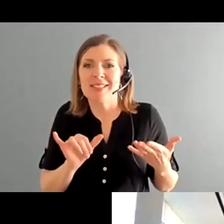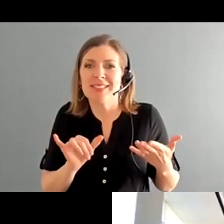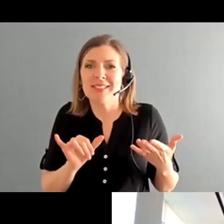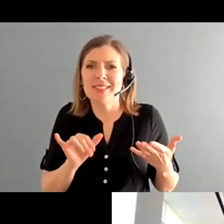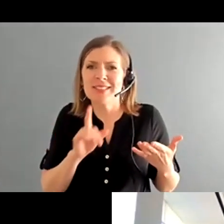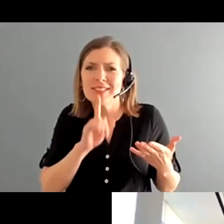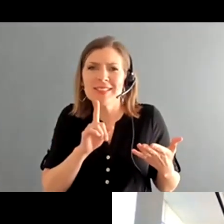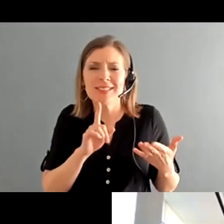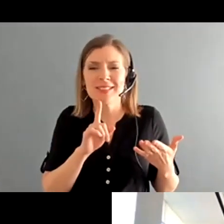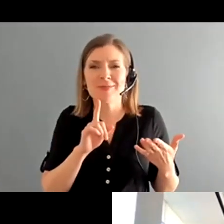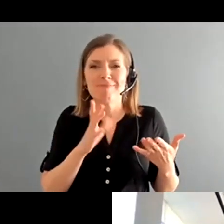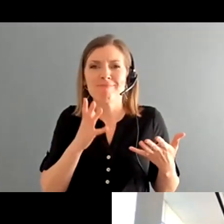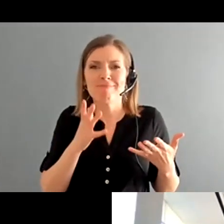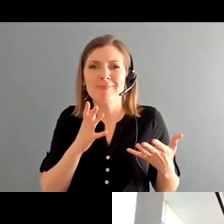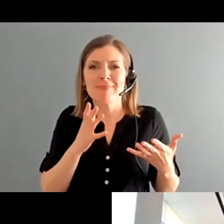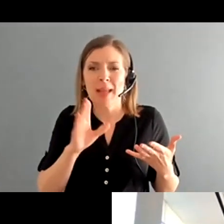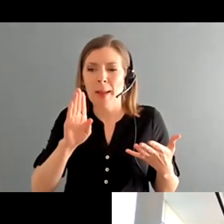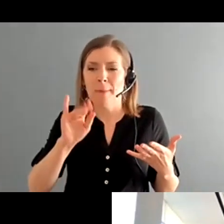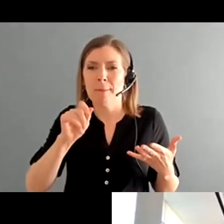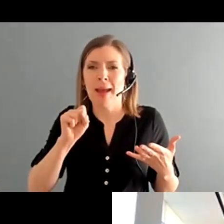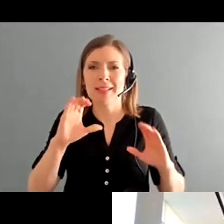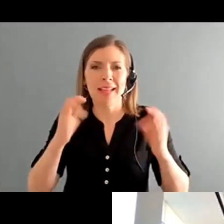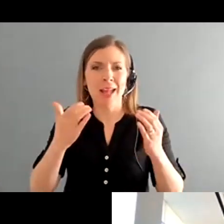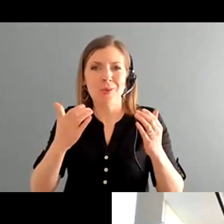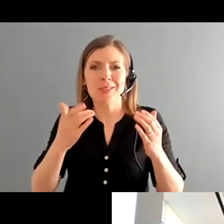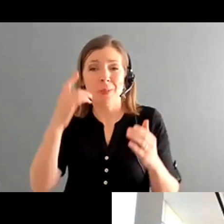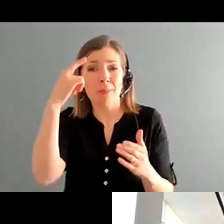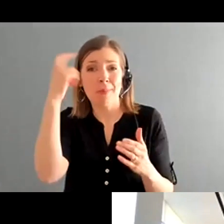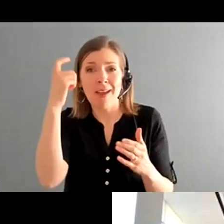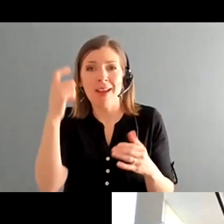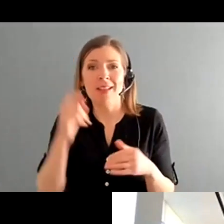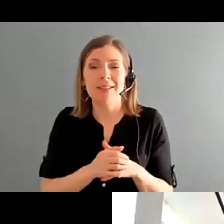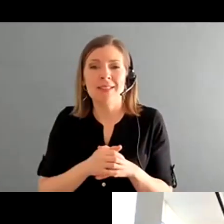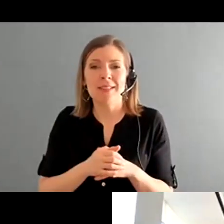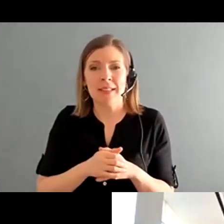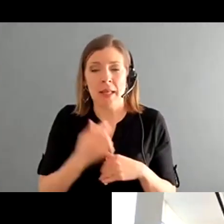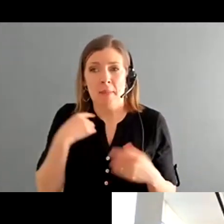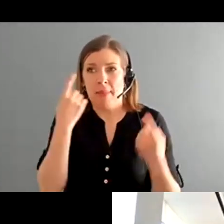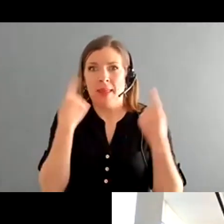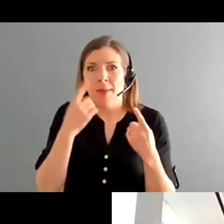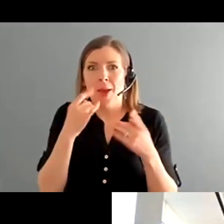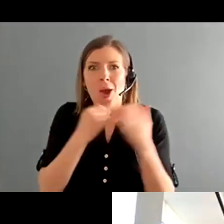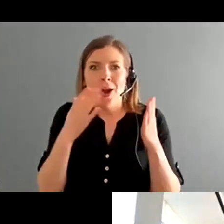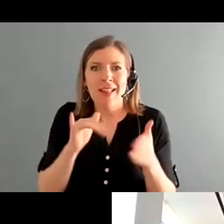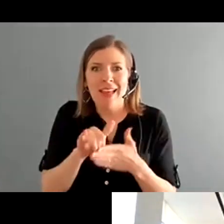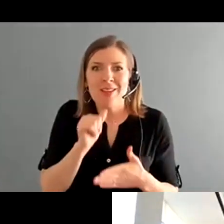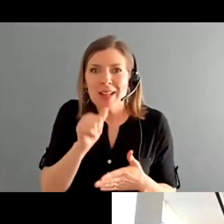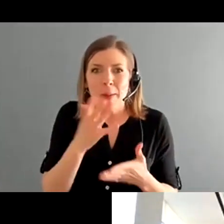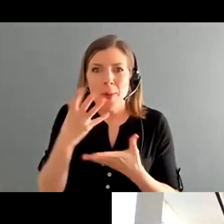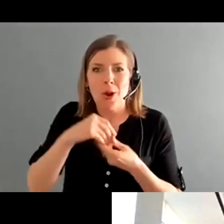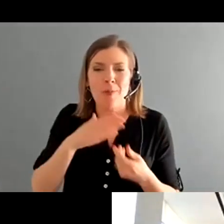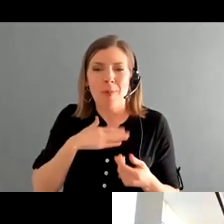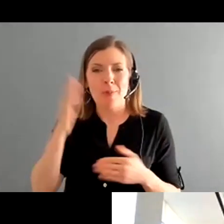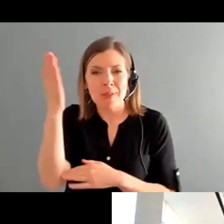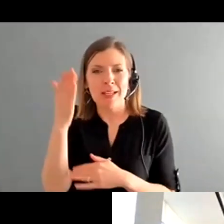such a biased categorization, because I mean, I'm thinking about an artist that was not part of my